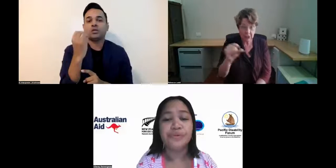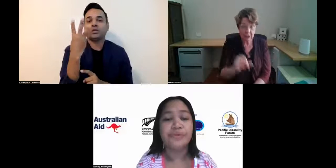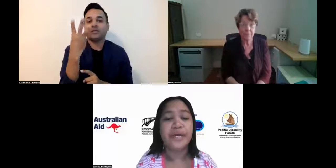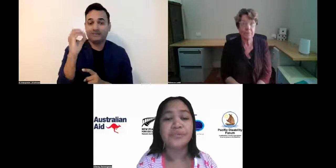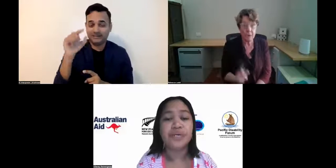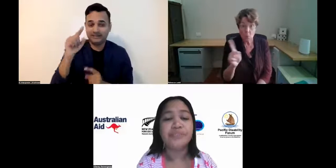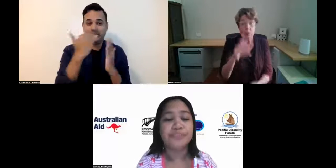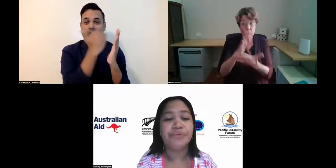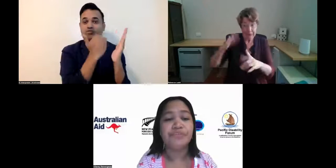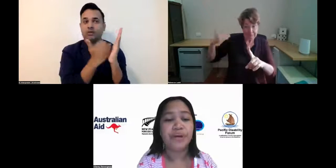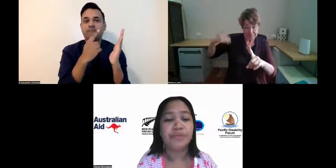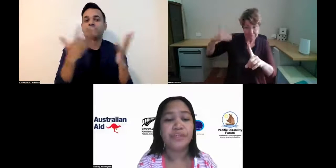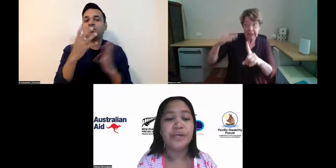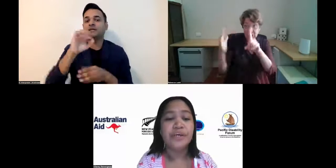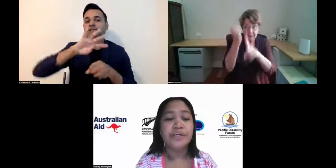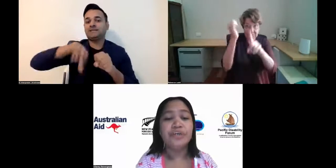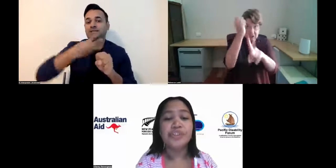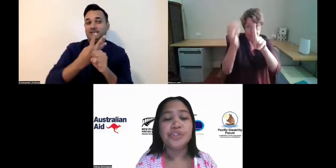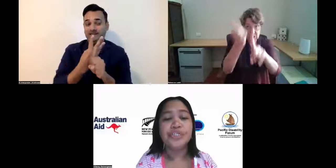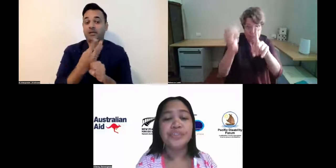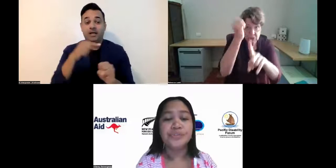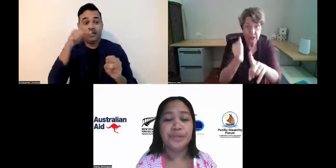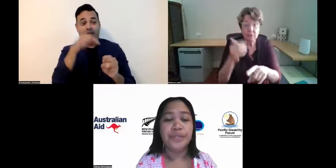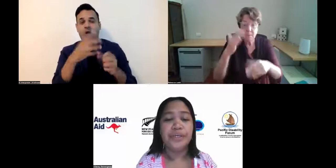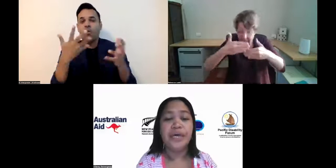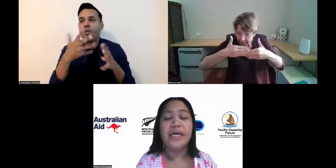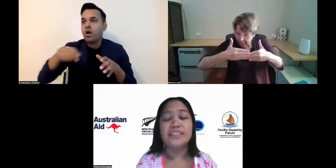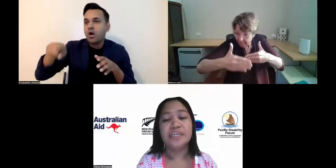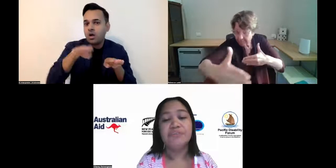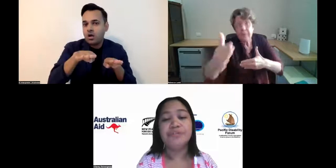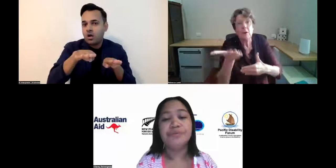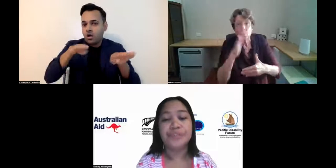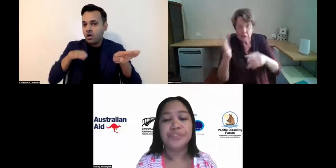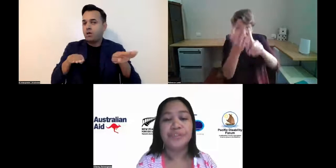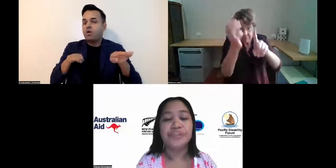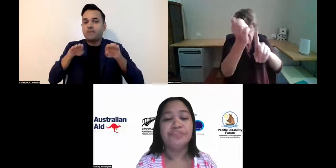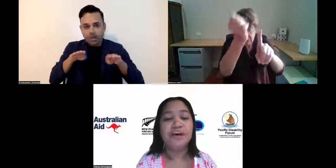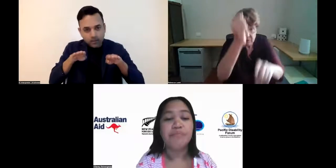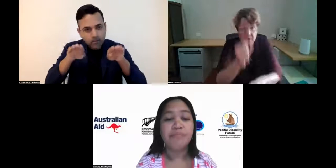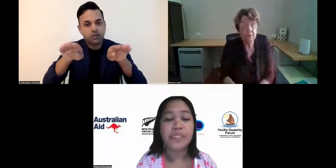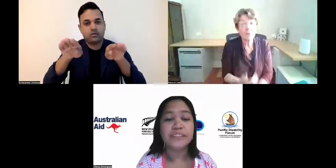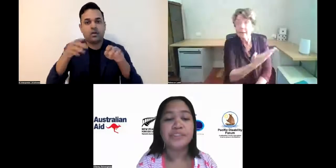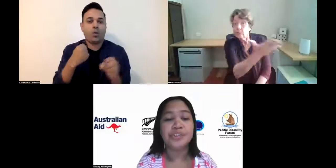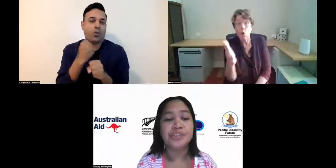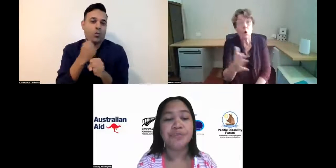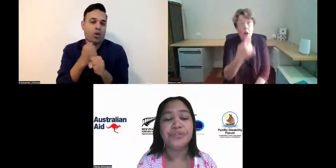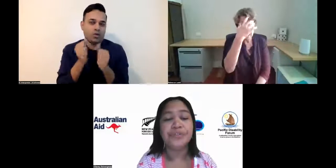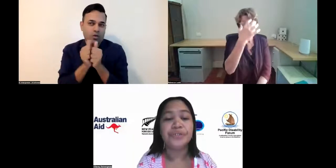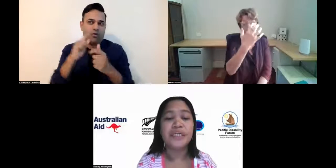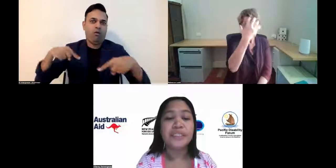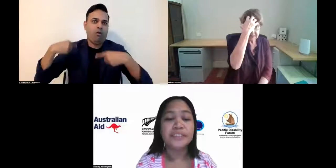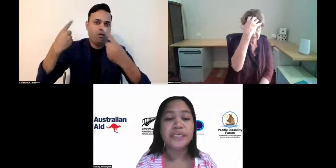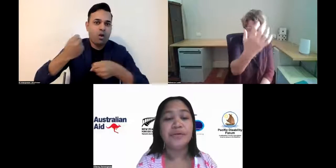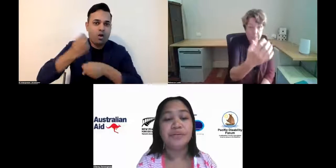together as one Pacific family. If you are joining us today as the government representative, policy decision